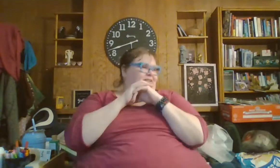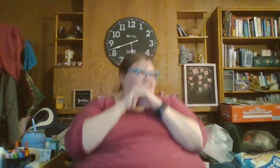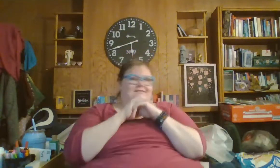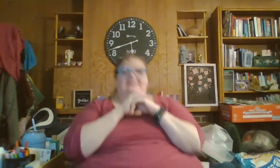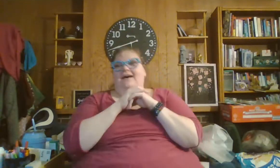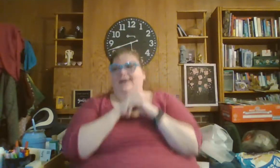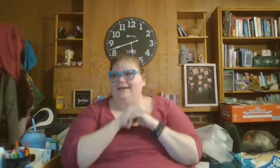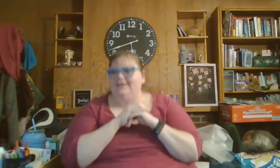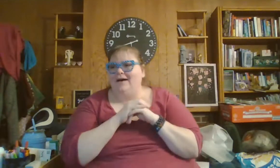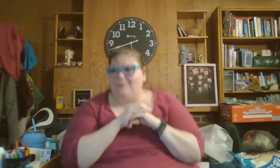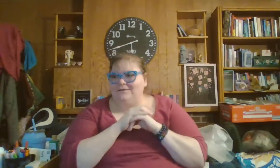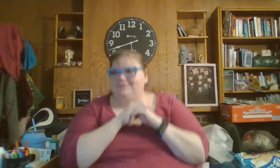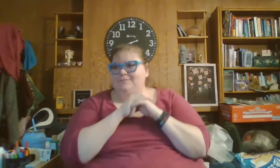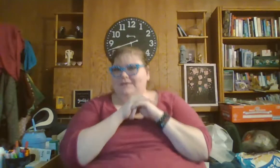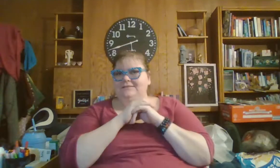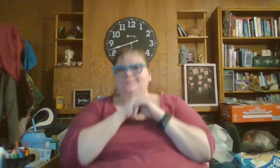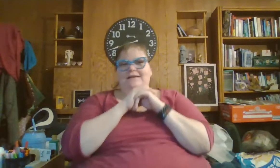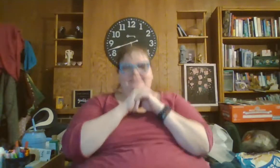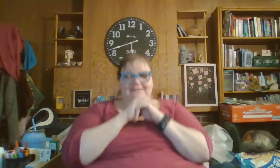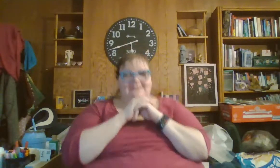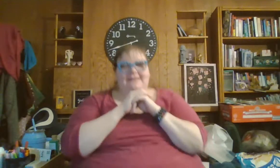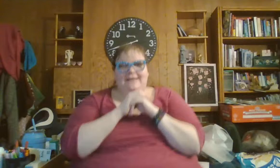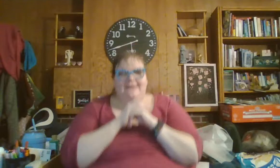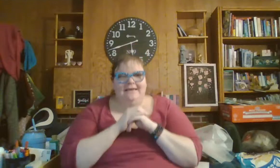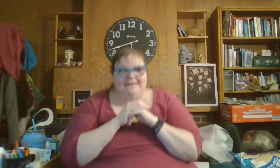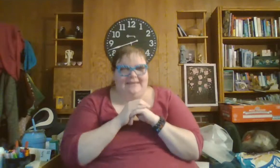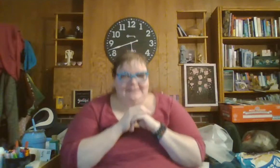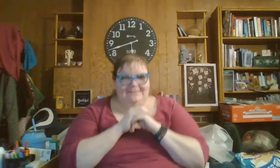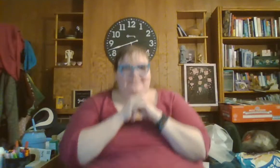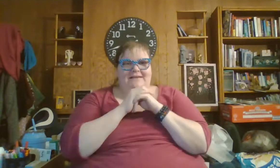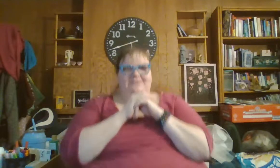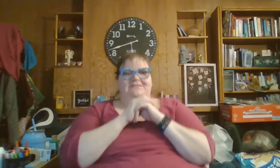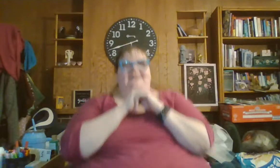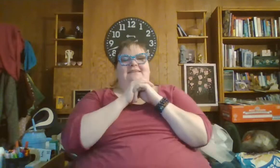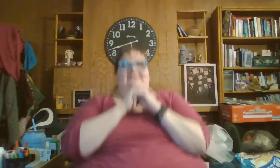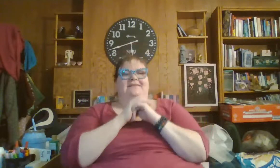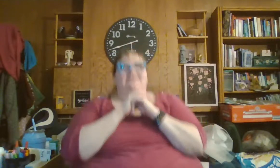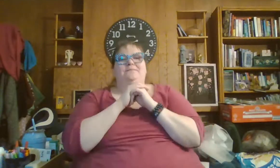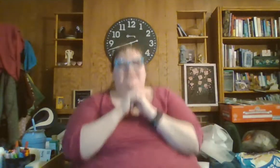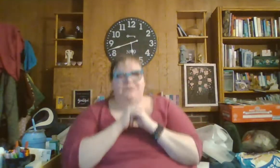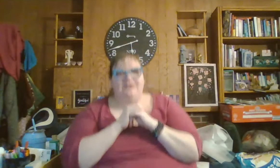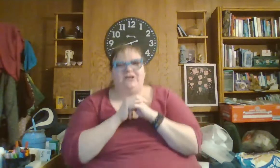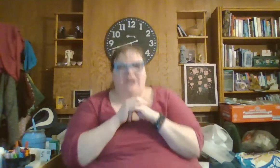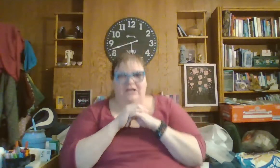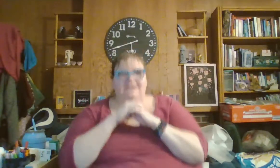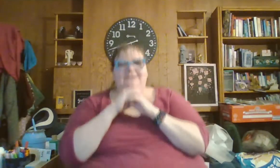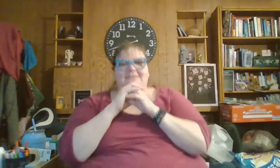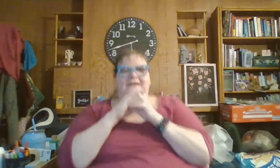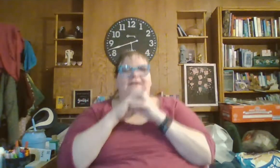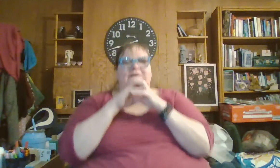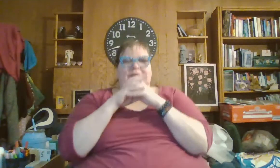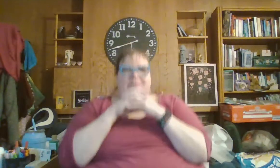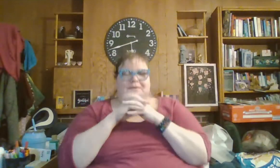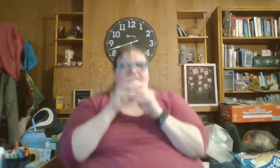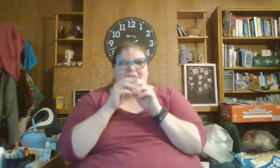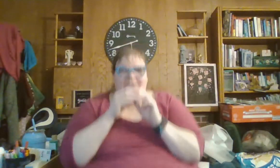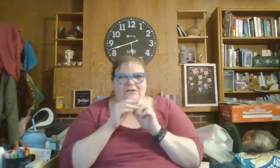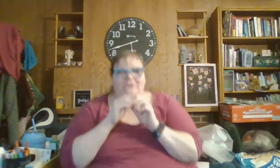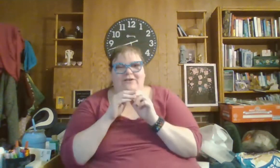just, bouncing, getting some exercise in between calls. About a little over an hour